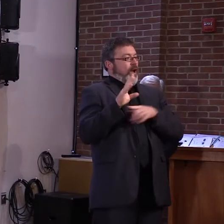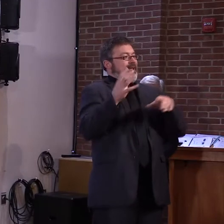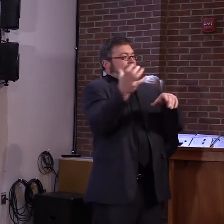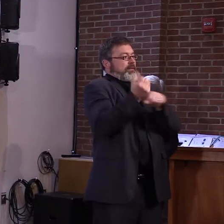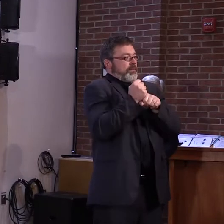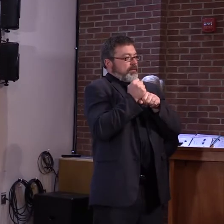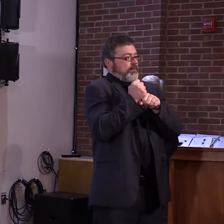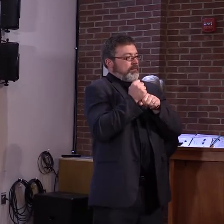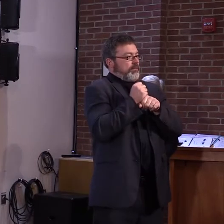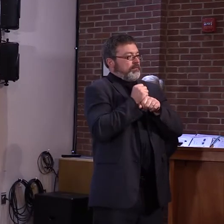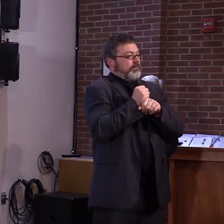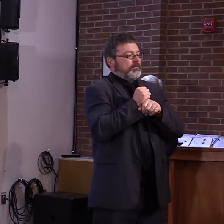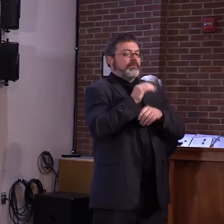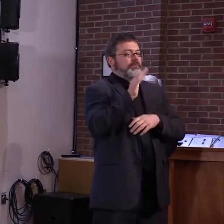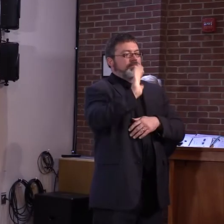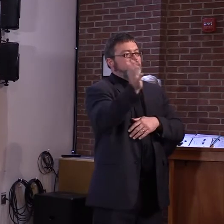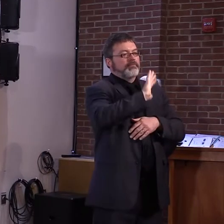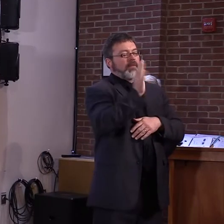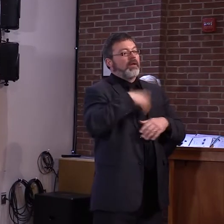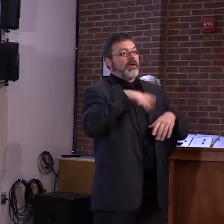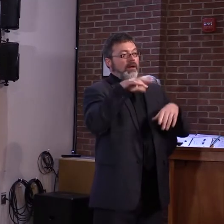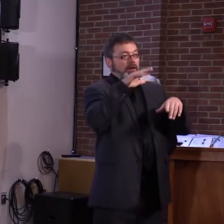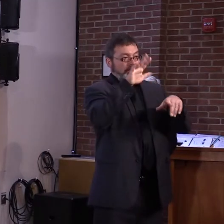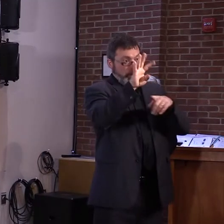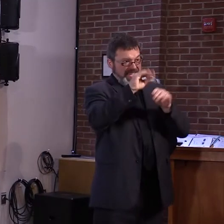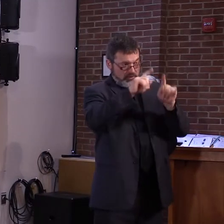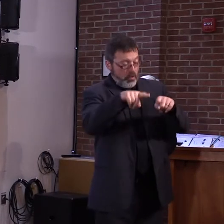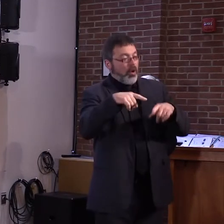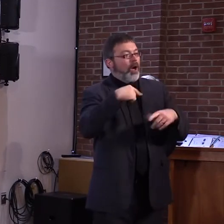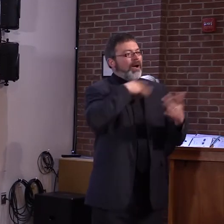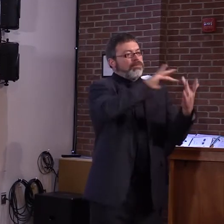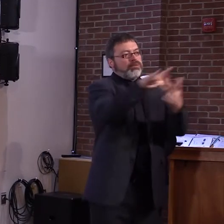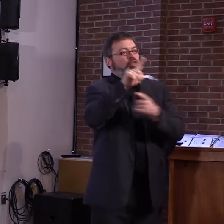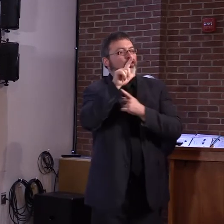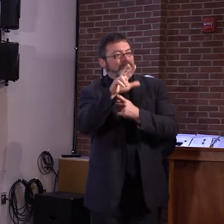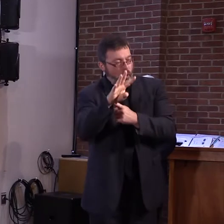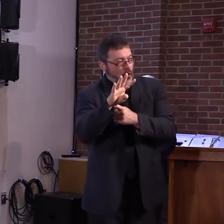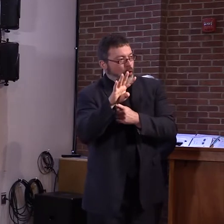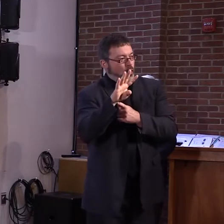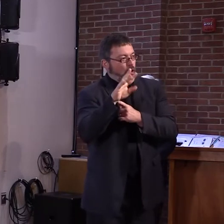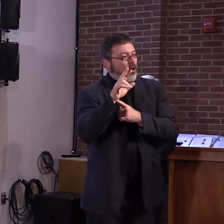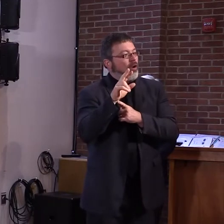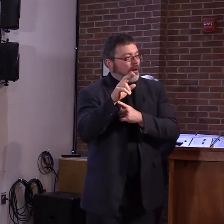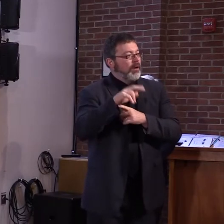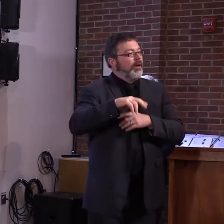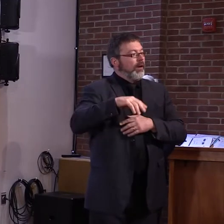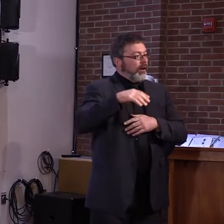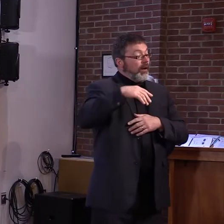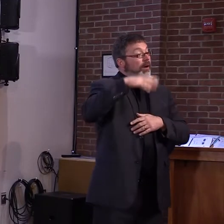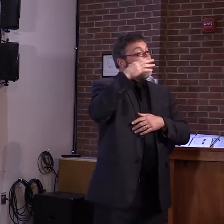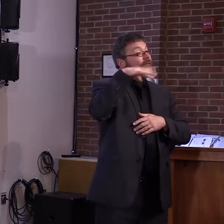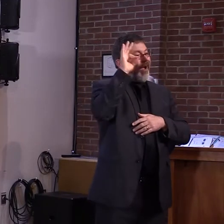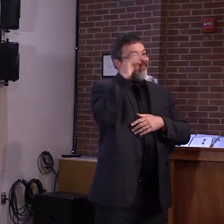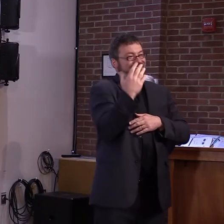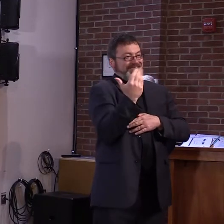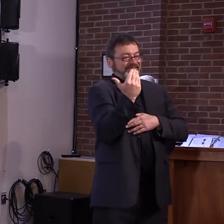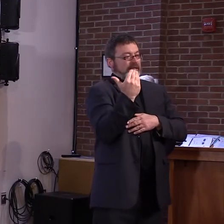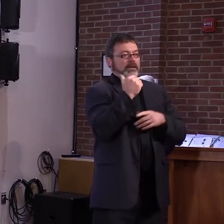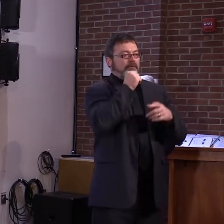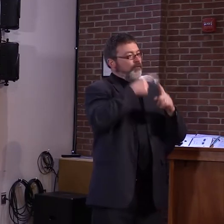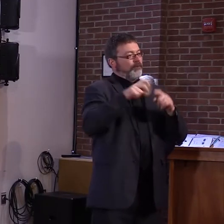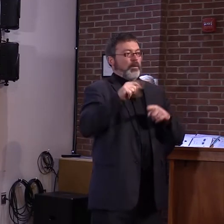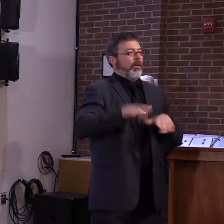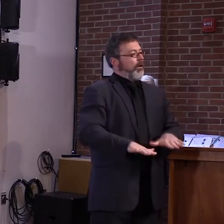anxious. Multiple testing opportunities are available this week in the Rutland and Killington areas. And this is a